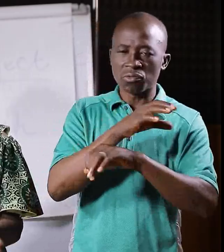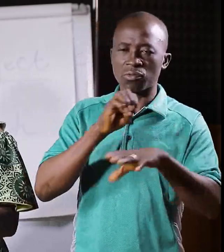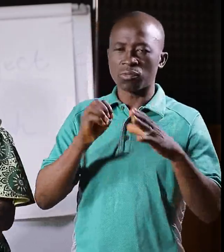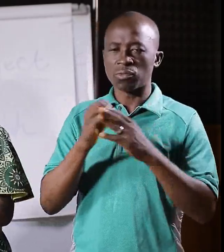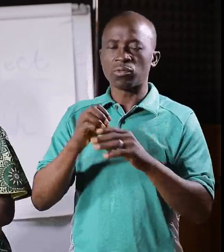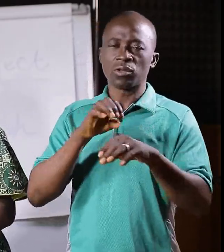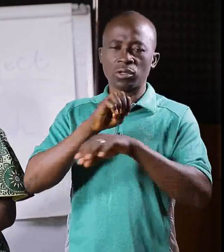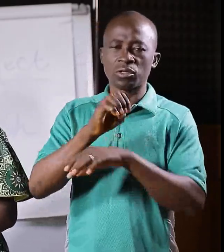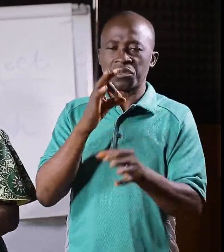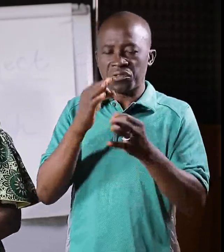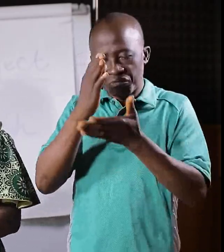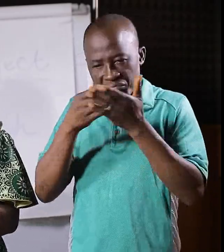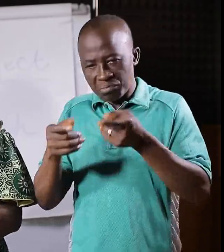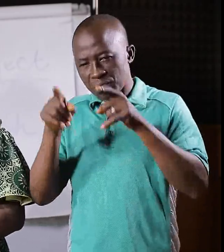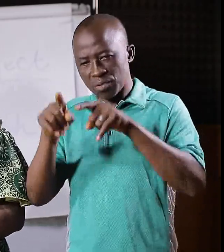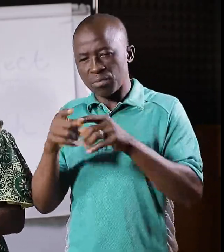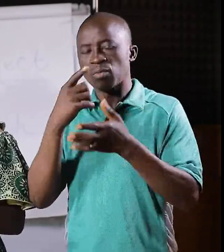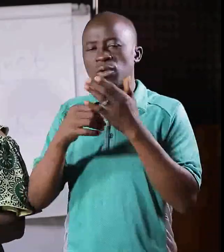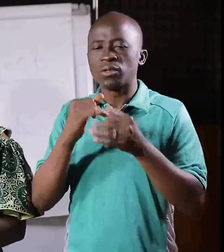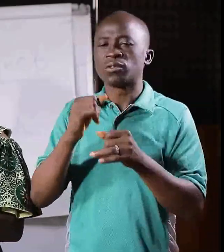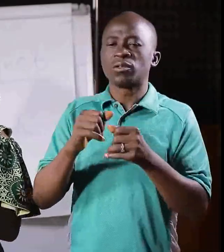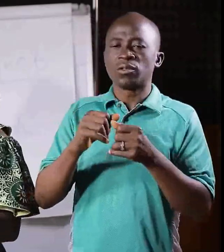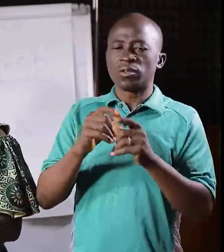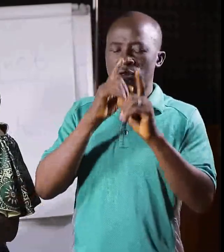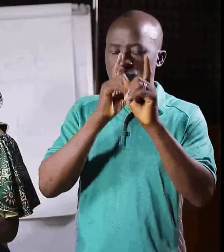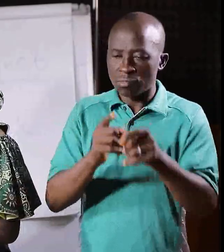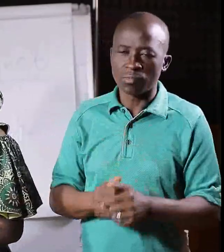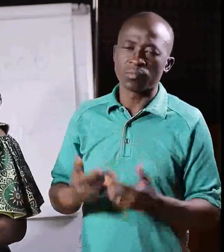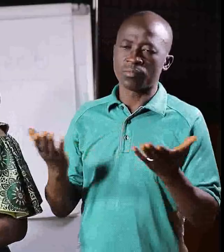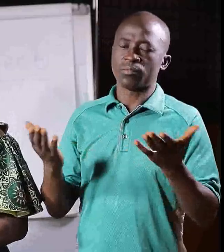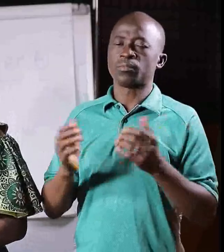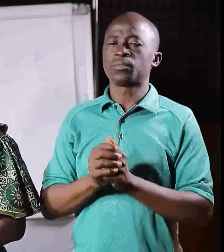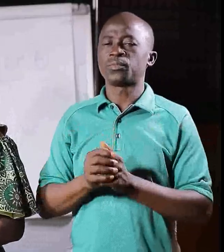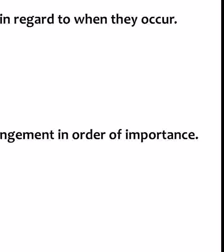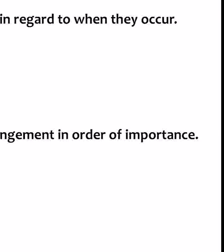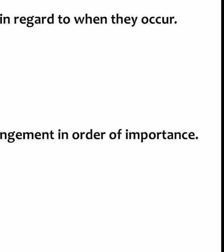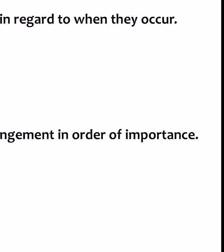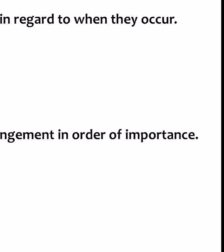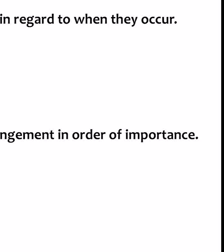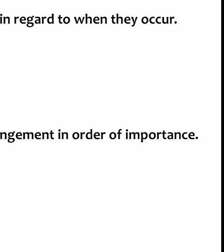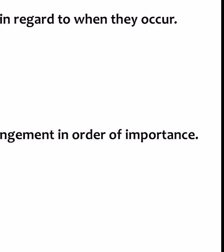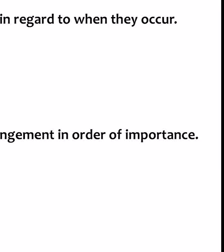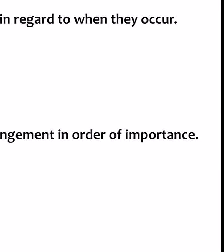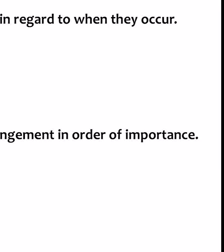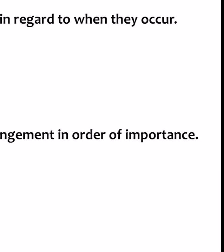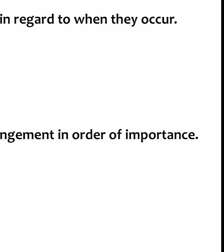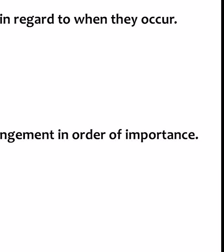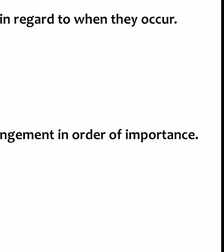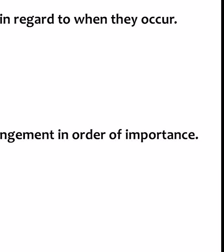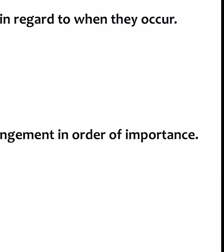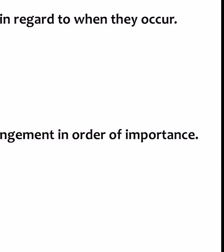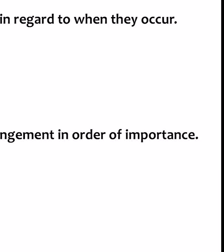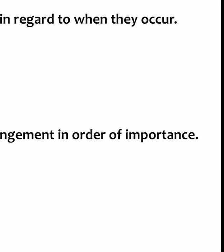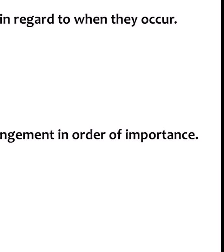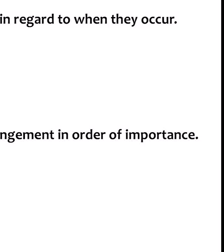happens, what is the result? What is the aftermath? Cause and effect. 2, chronology. This